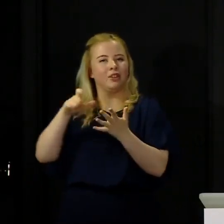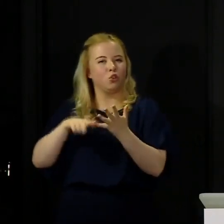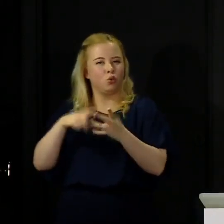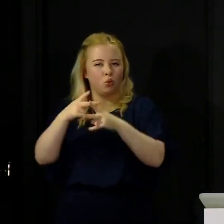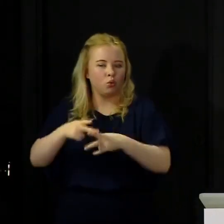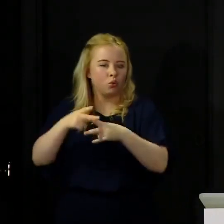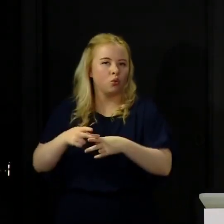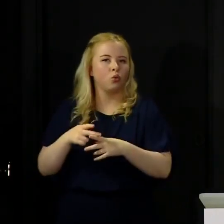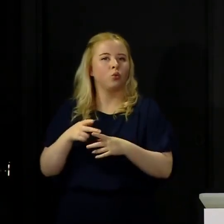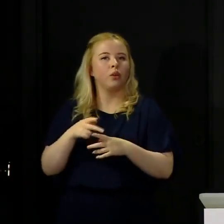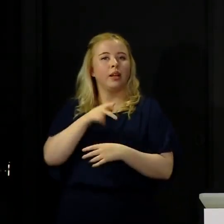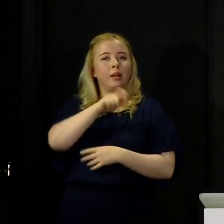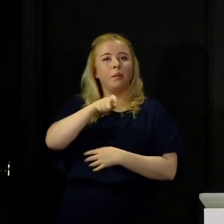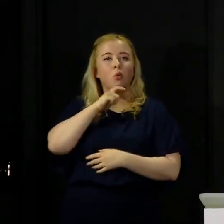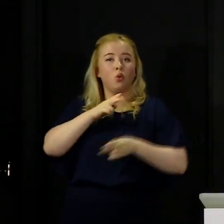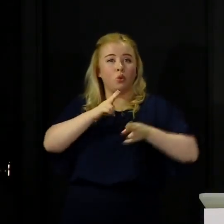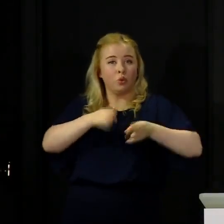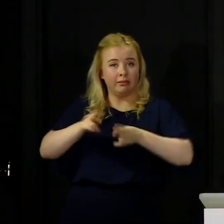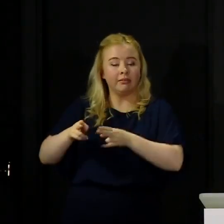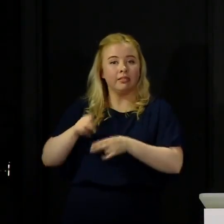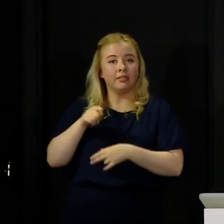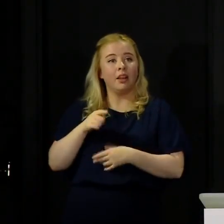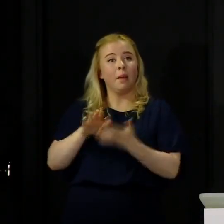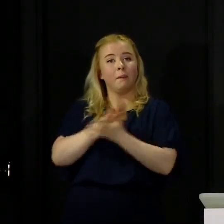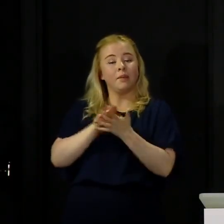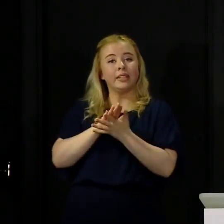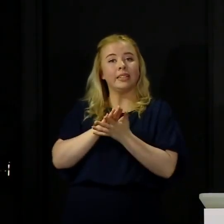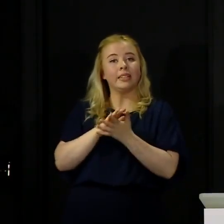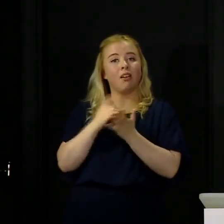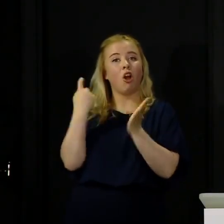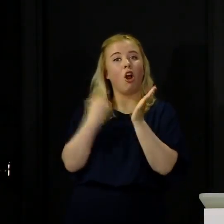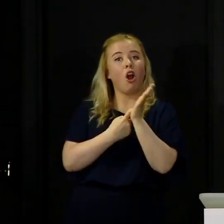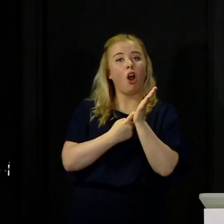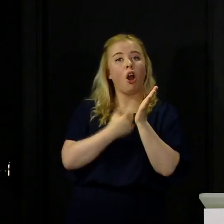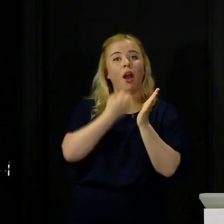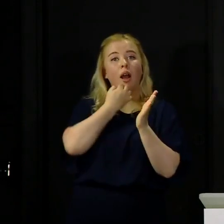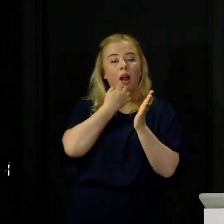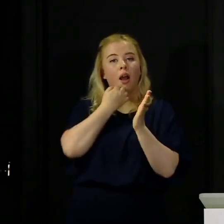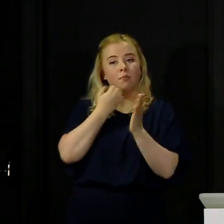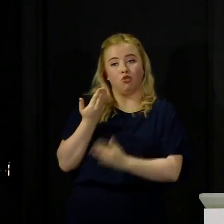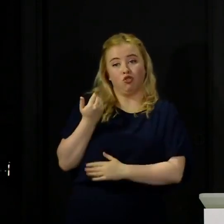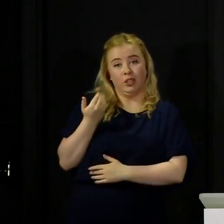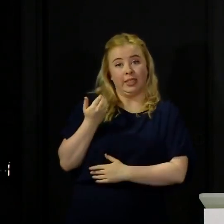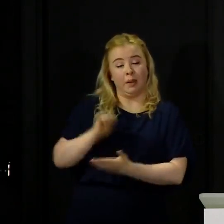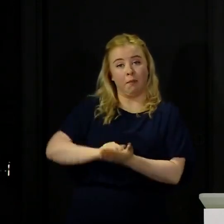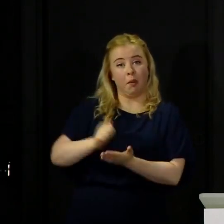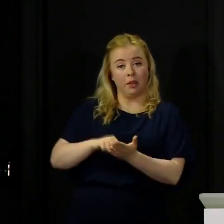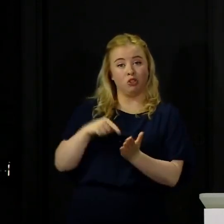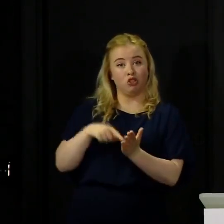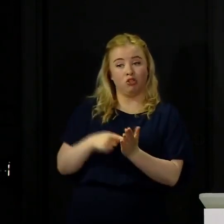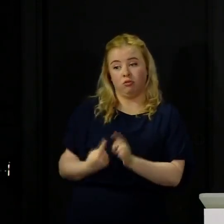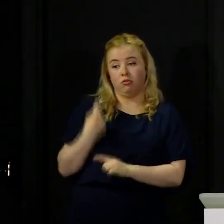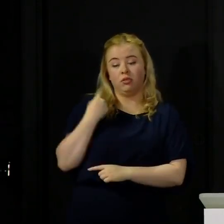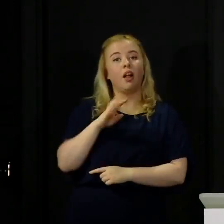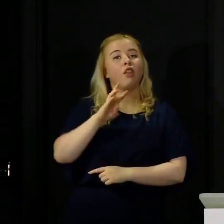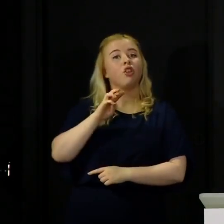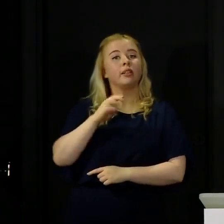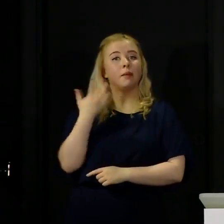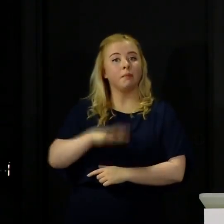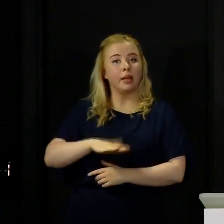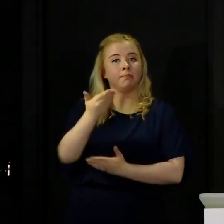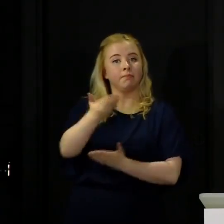and the data we publish, or the estimates rather, we publish on the R number. The most recent one of those was published last Thursday. So at